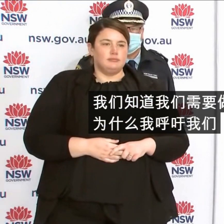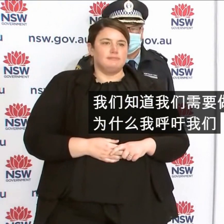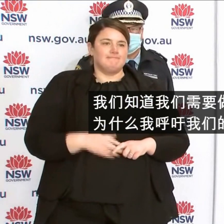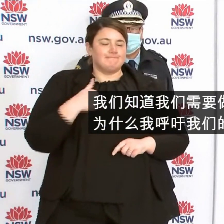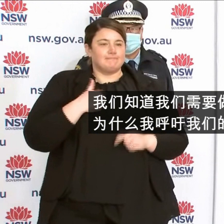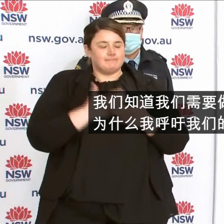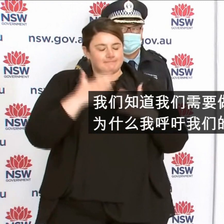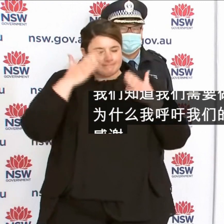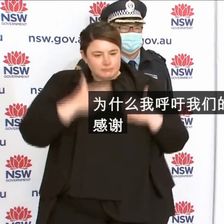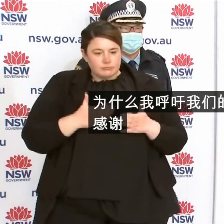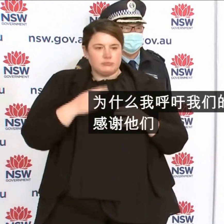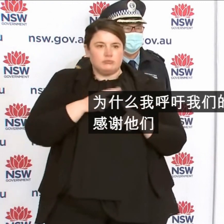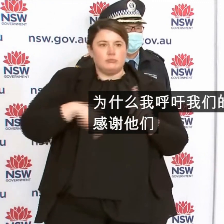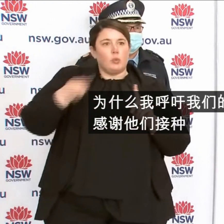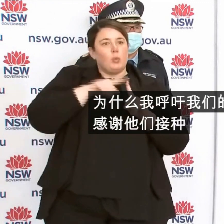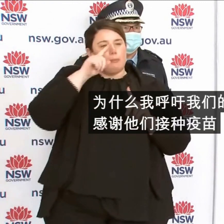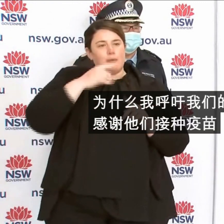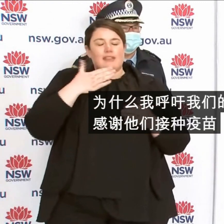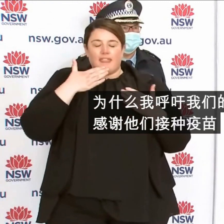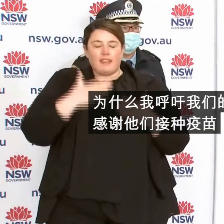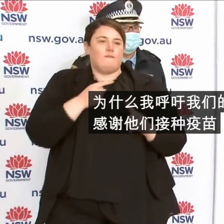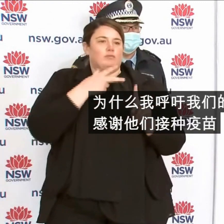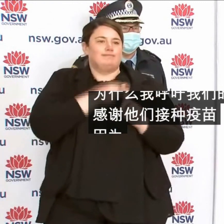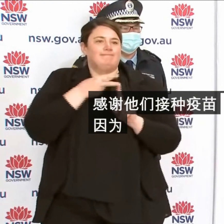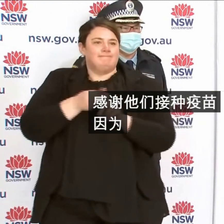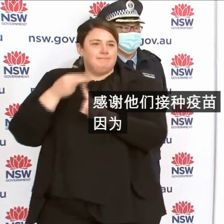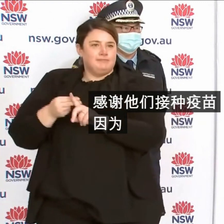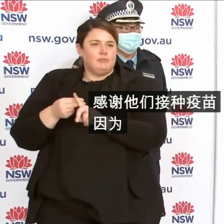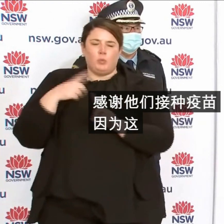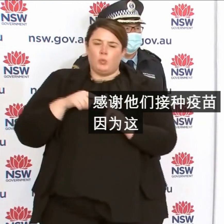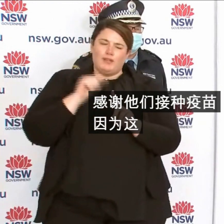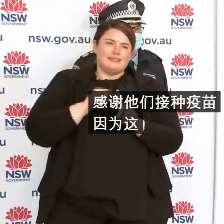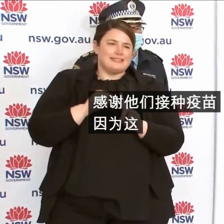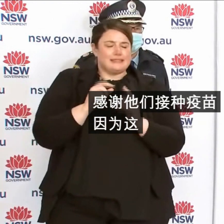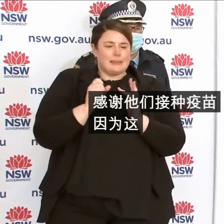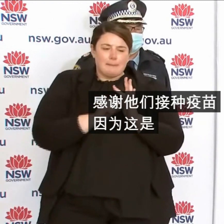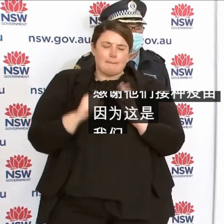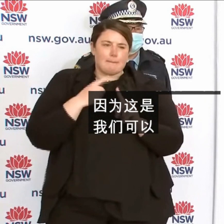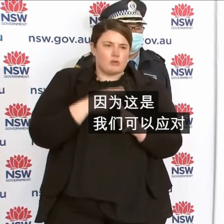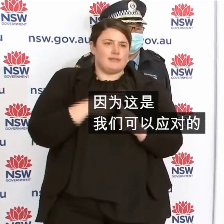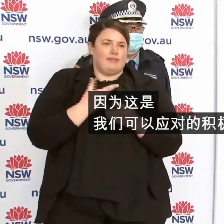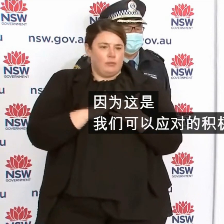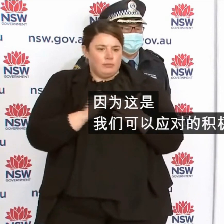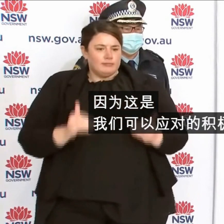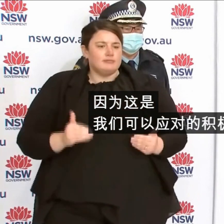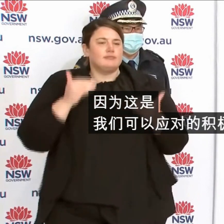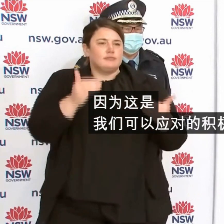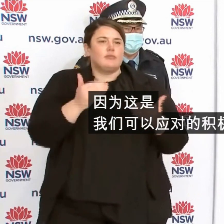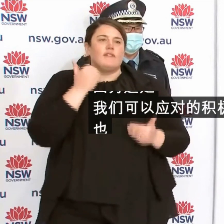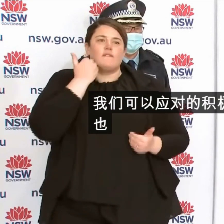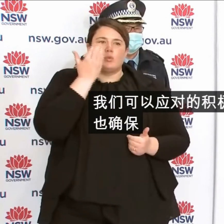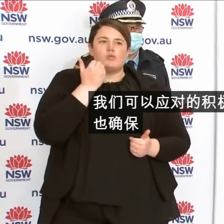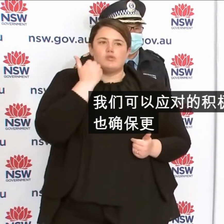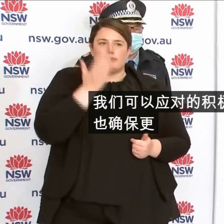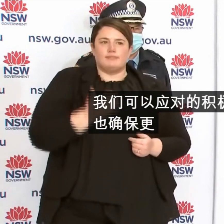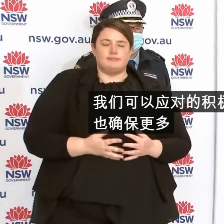why I'm appealing to our citizens and thanking them for getting vaccinated, because that is a positive way in which we can deal with our situation